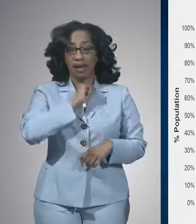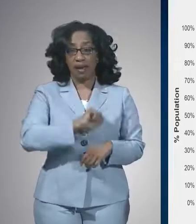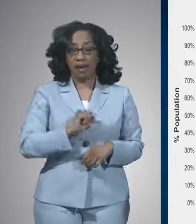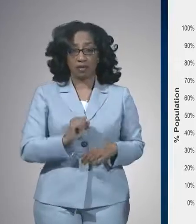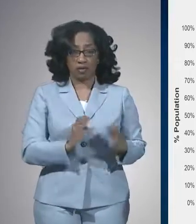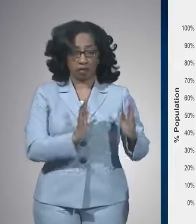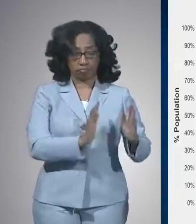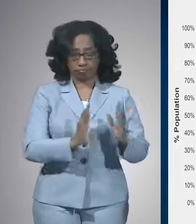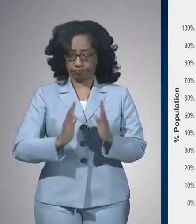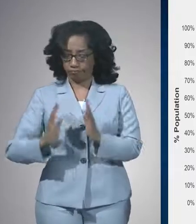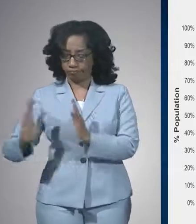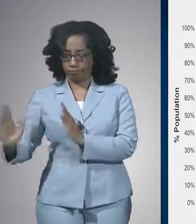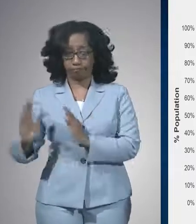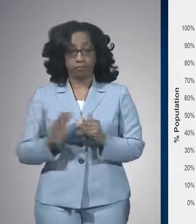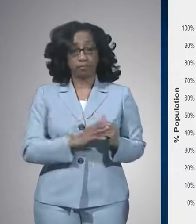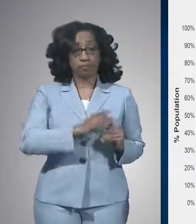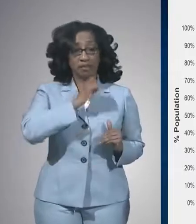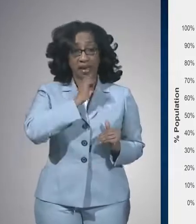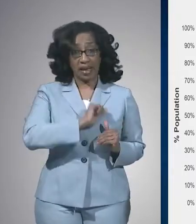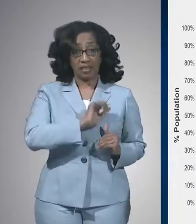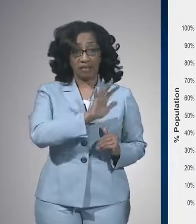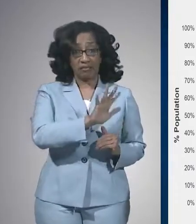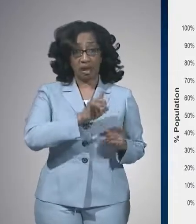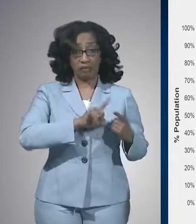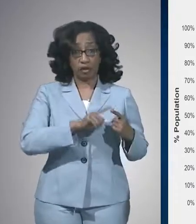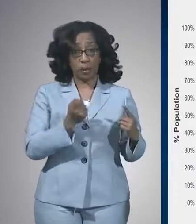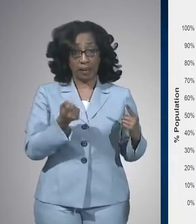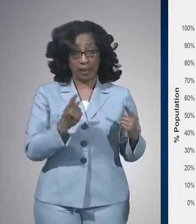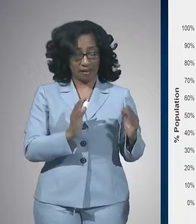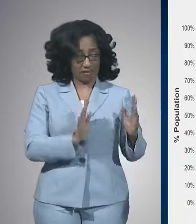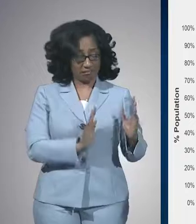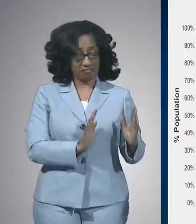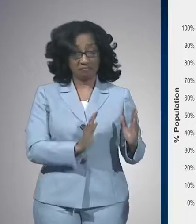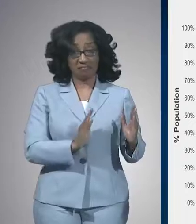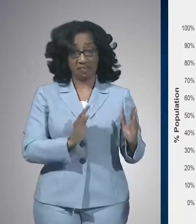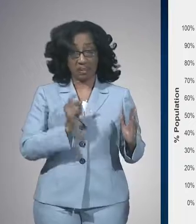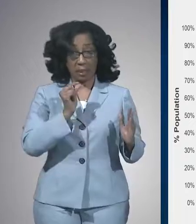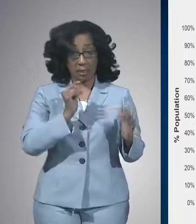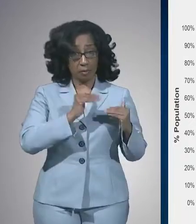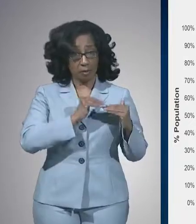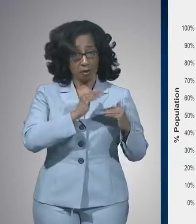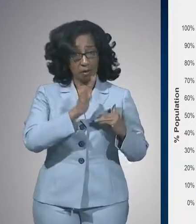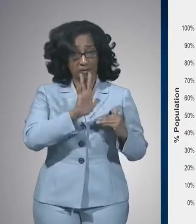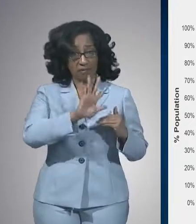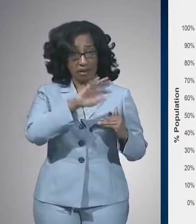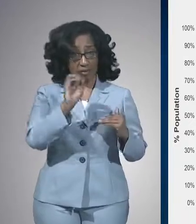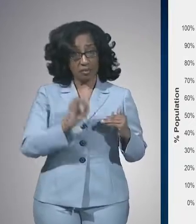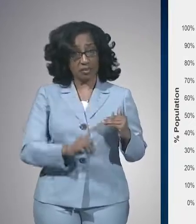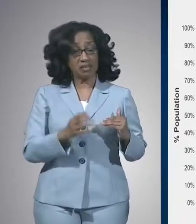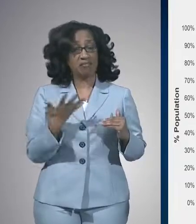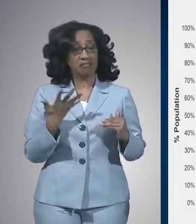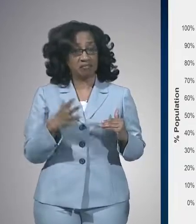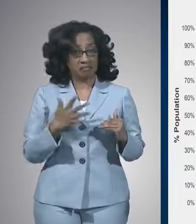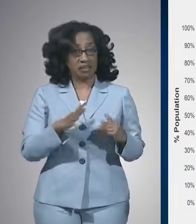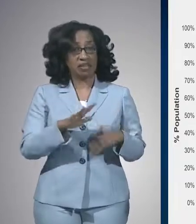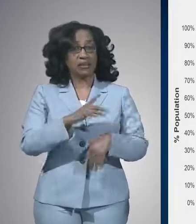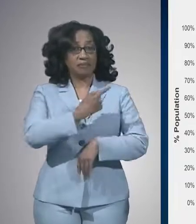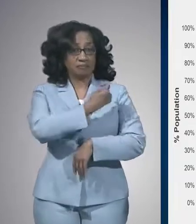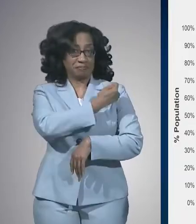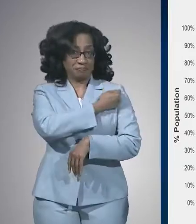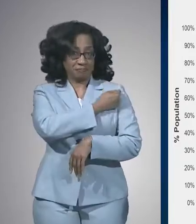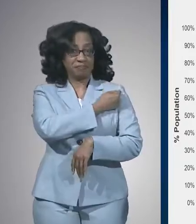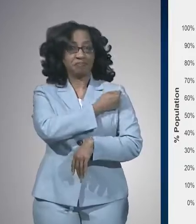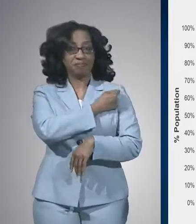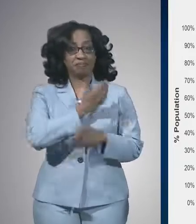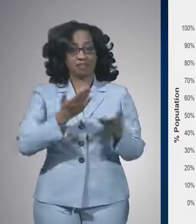to 11-year-olds have been added to the bar graph, with a little over 5% of that age group being